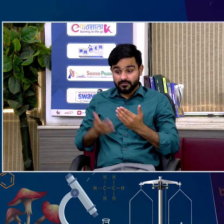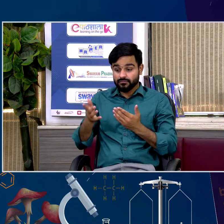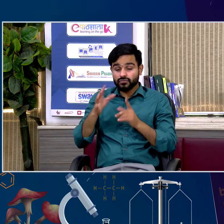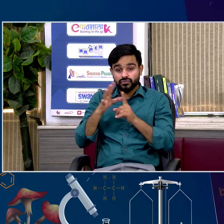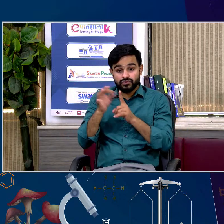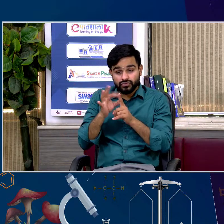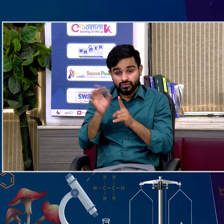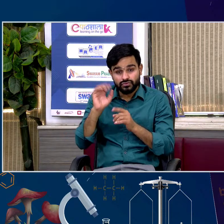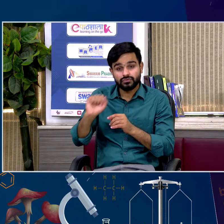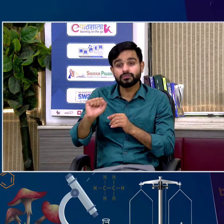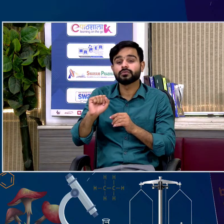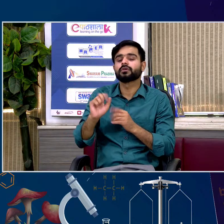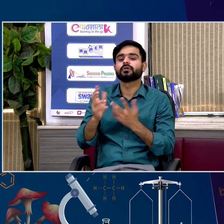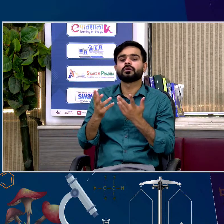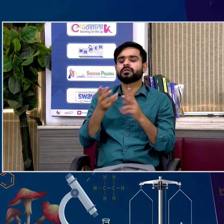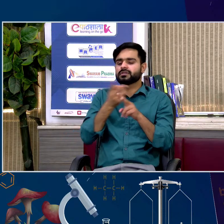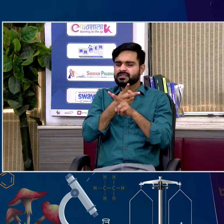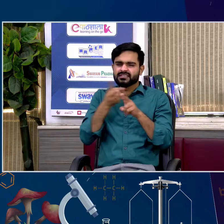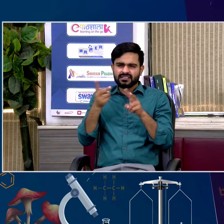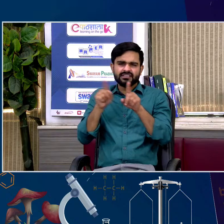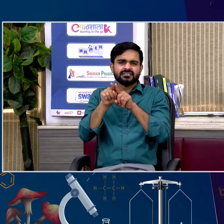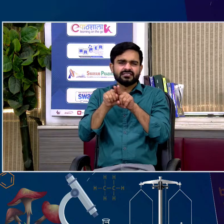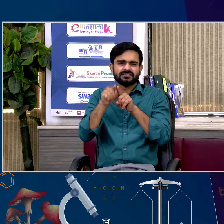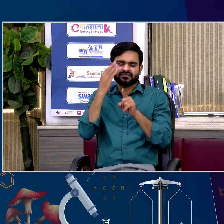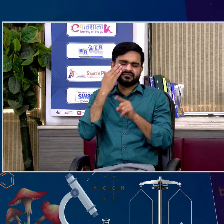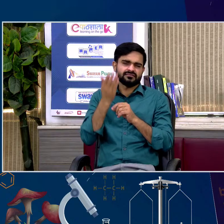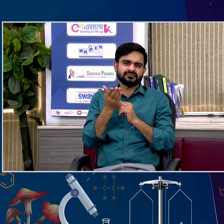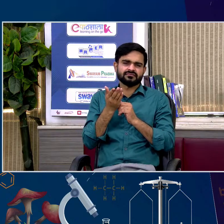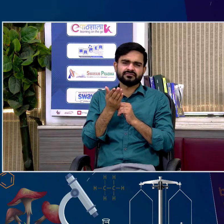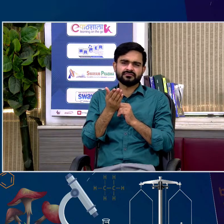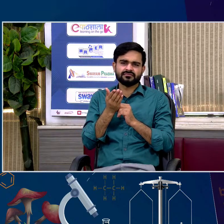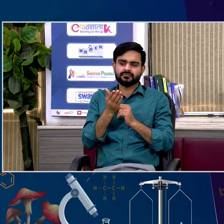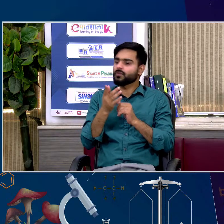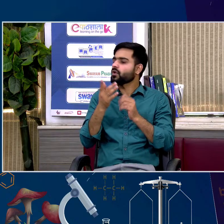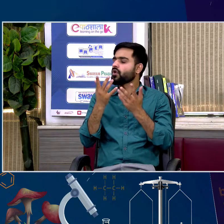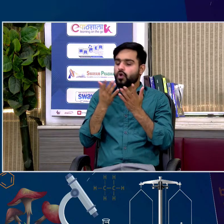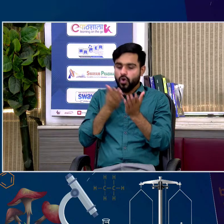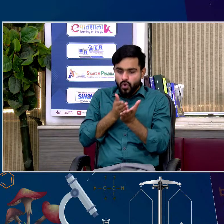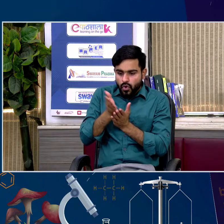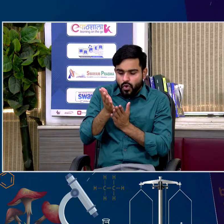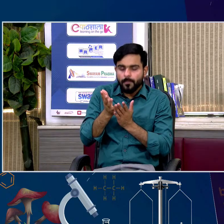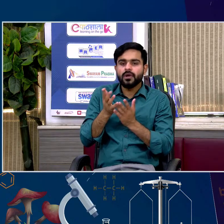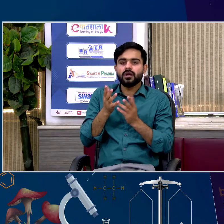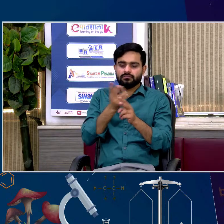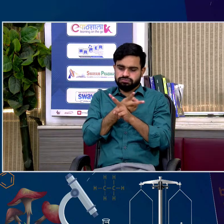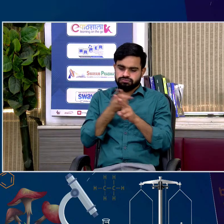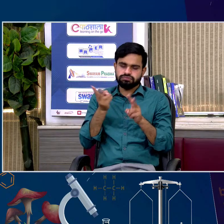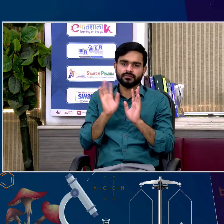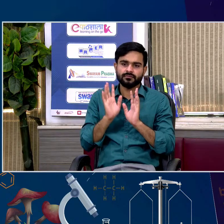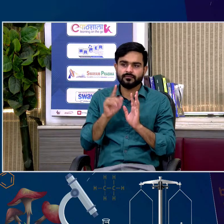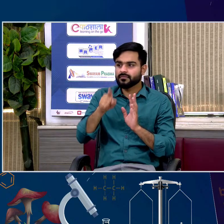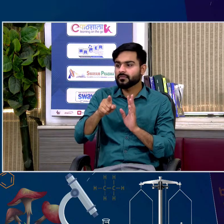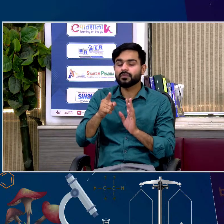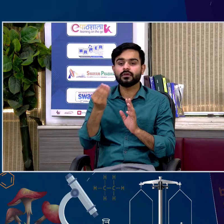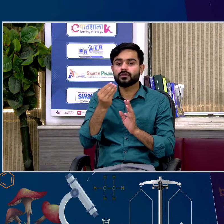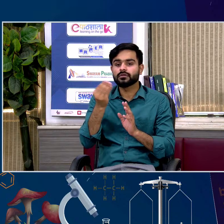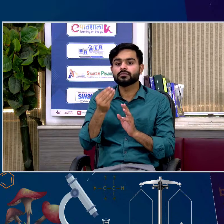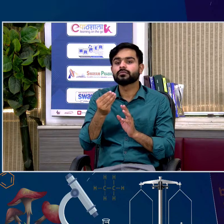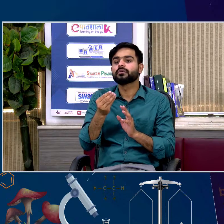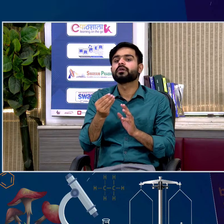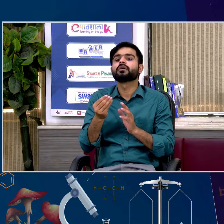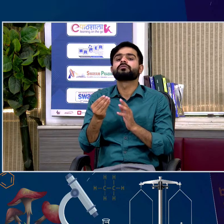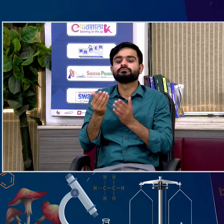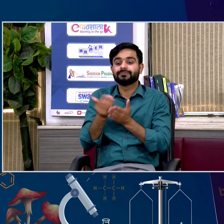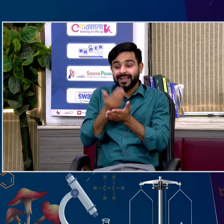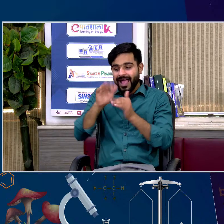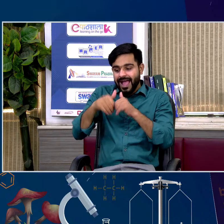it to kind of, be rude or be willful, but this is a default setting in his brain.